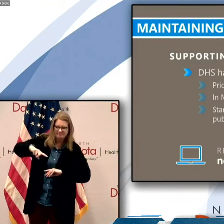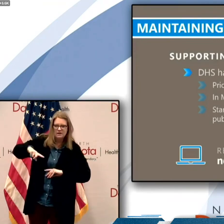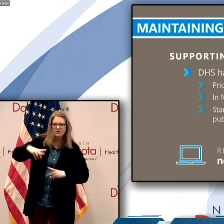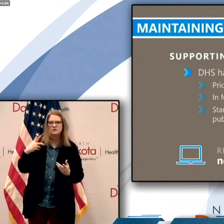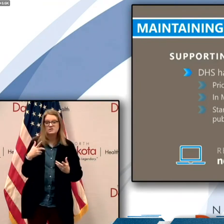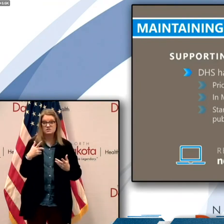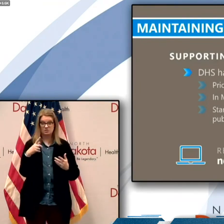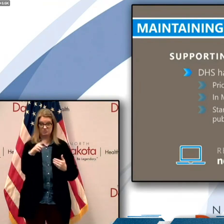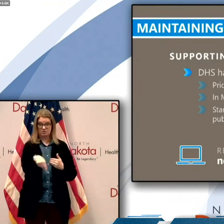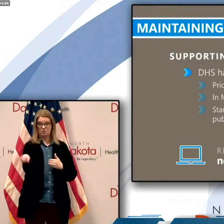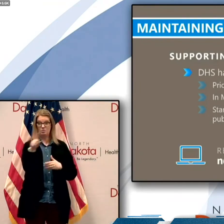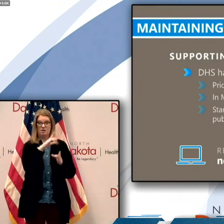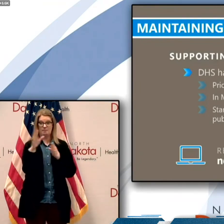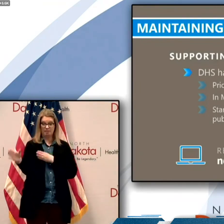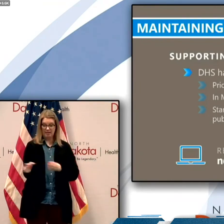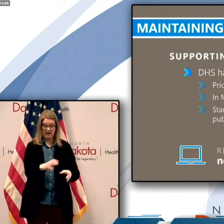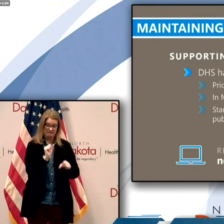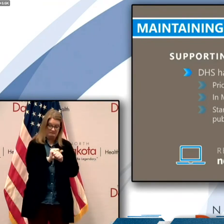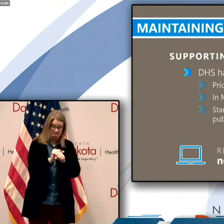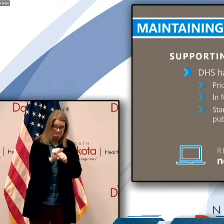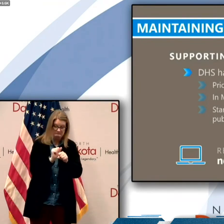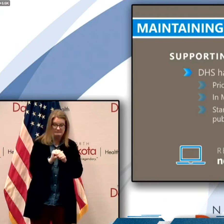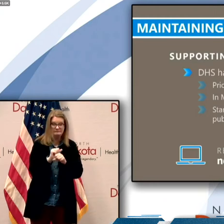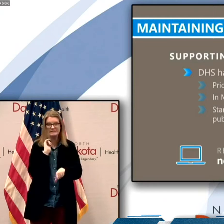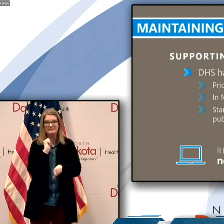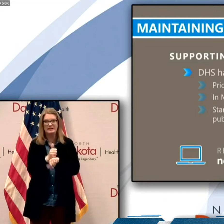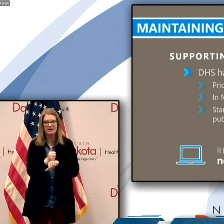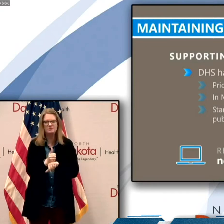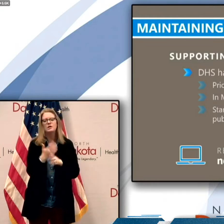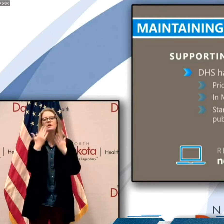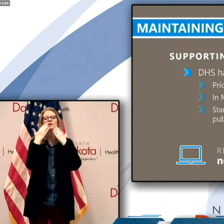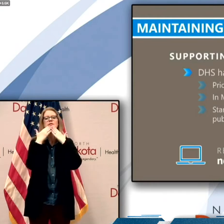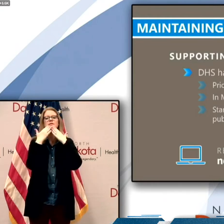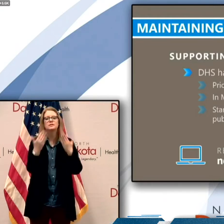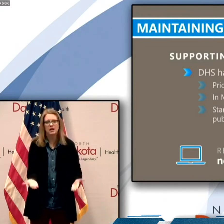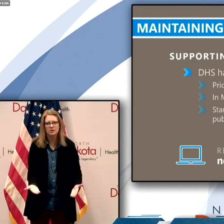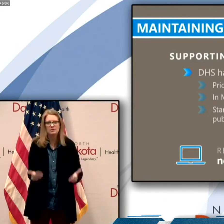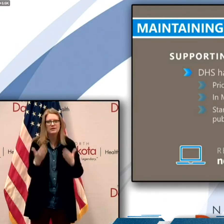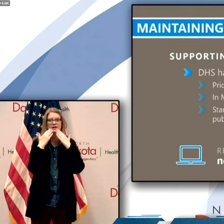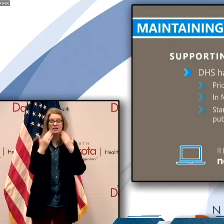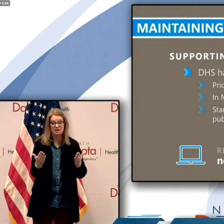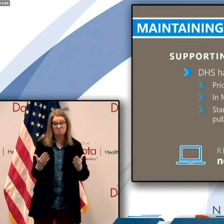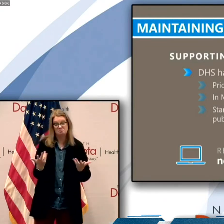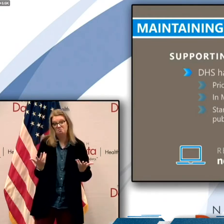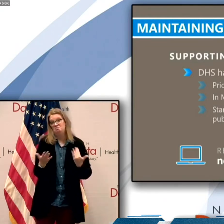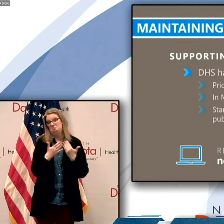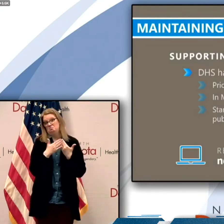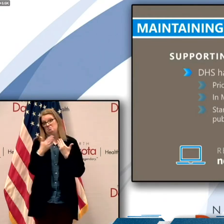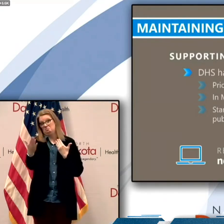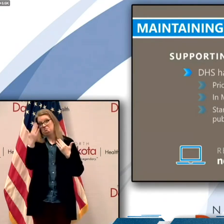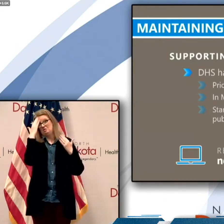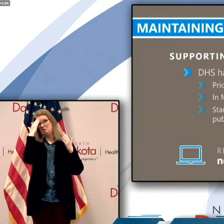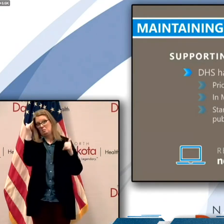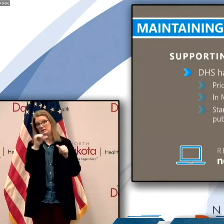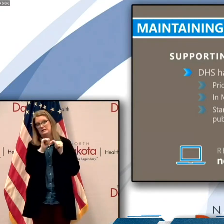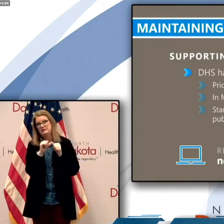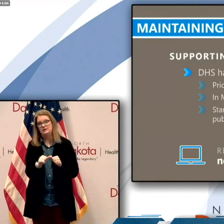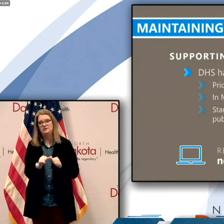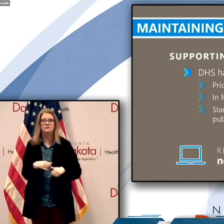everyone that's done this, because this has been remarkable and probably something that we can keep on doing going forward. Prior to March